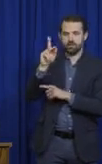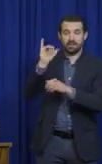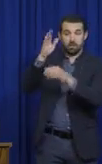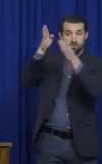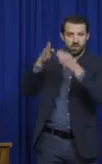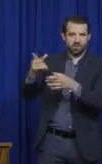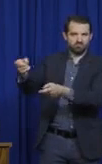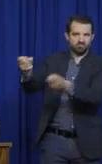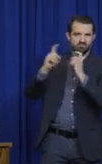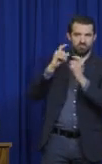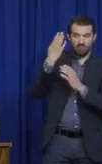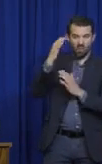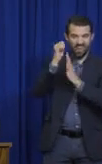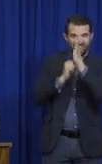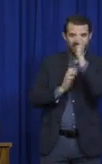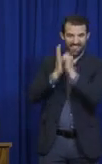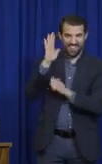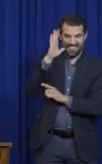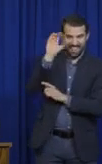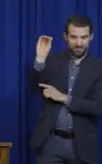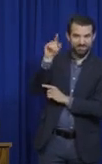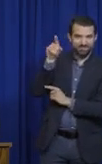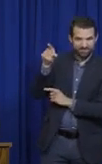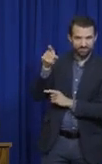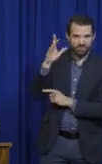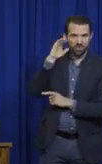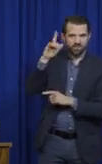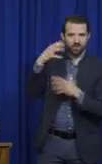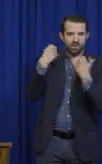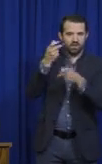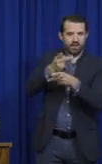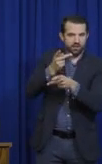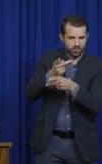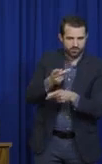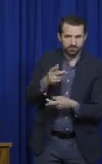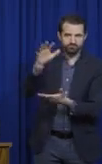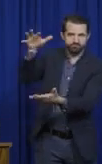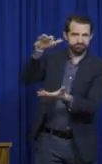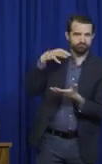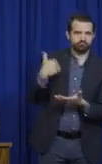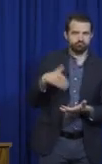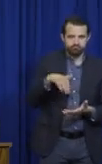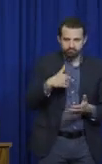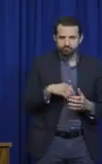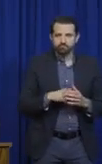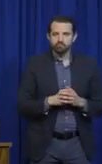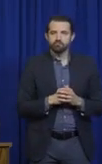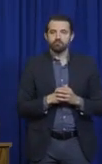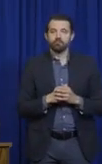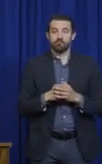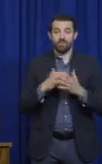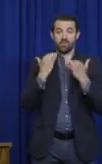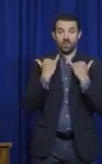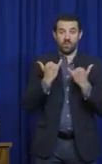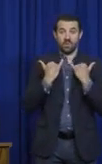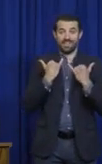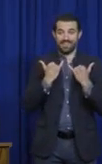a result of this significant order that we've just received, Maine CDC now has on hand